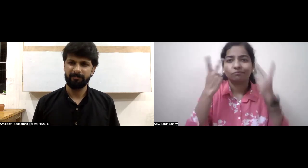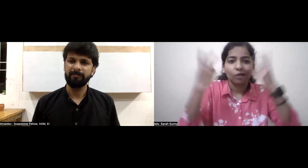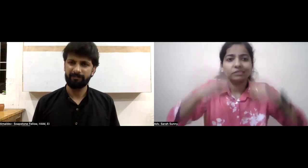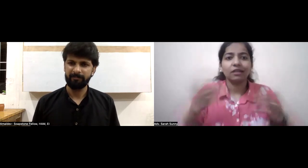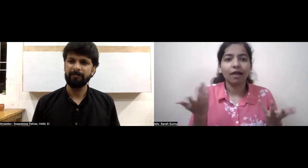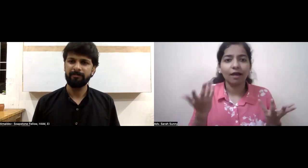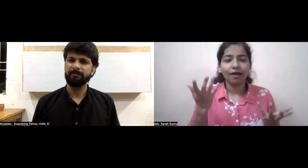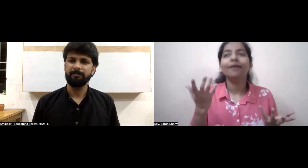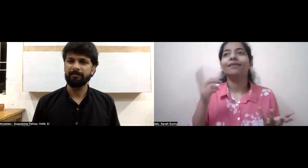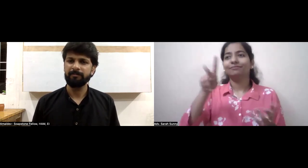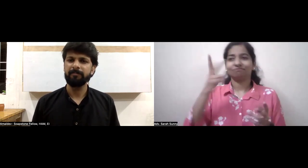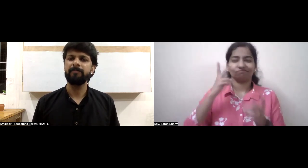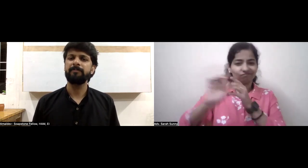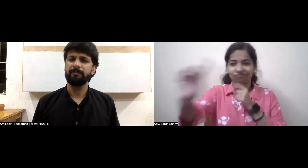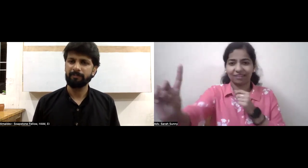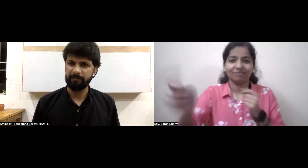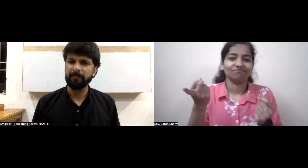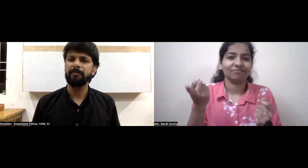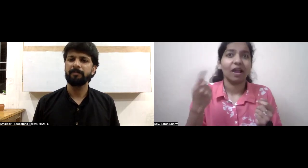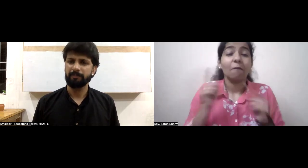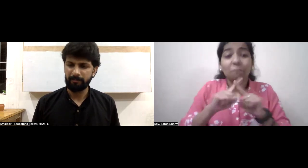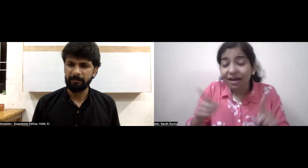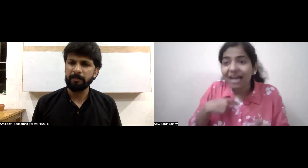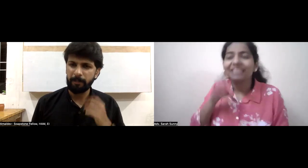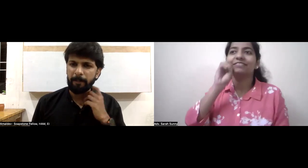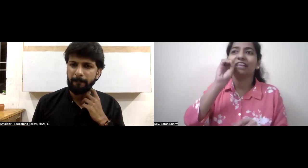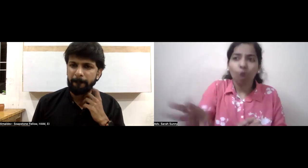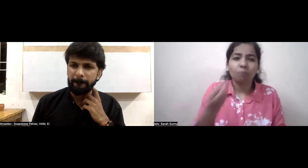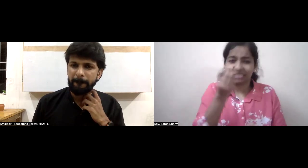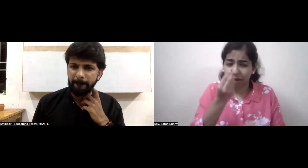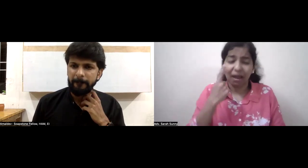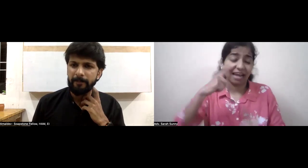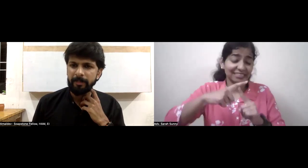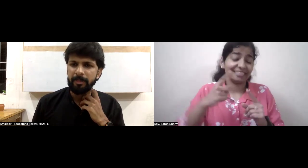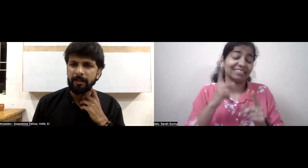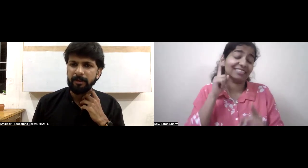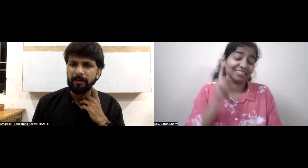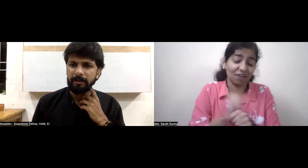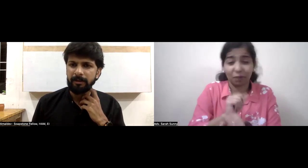So they're almost like they're invisible. So